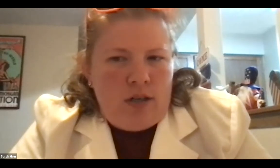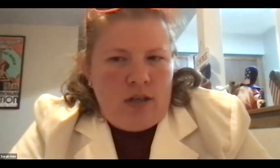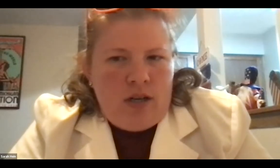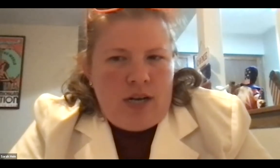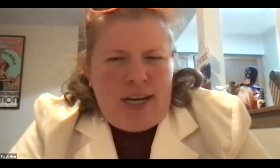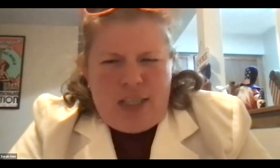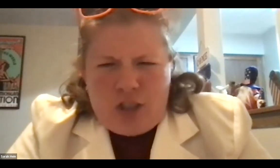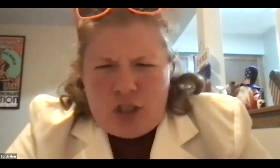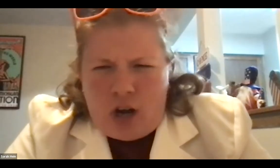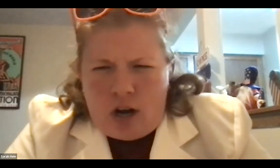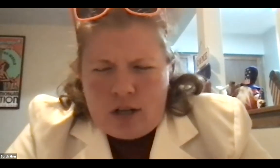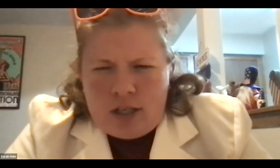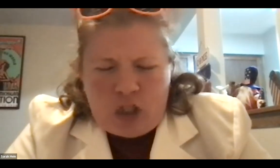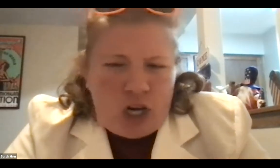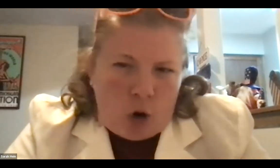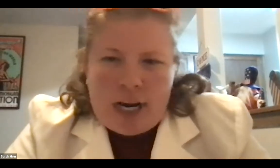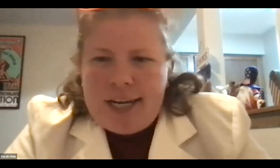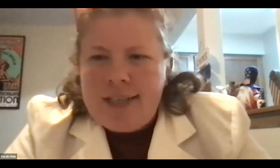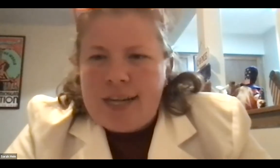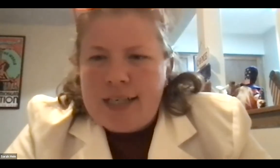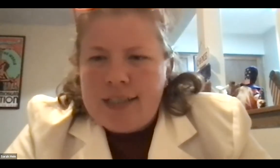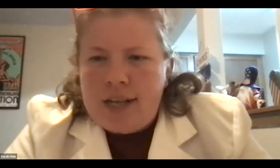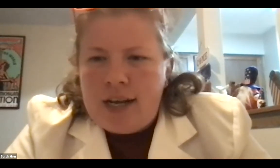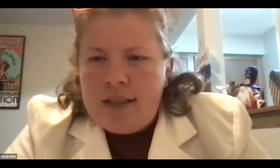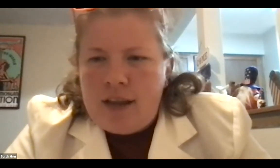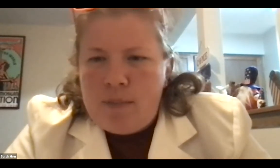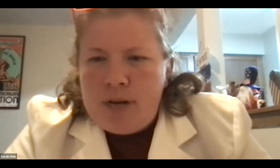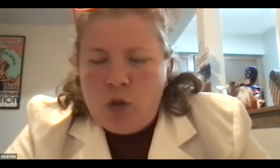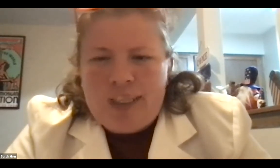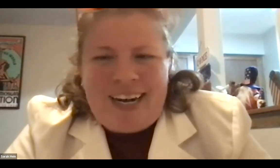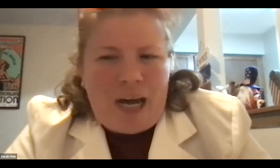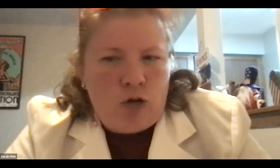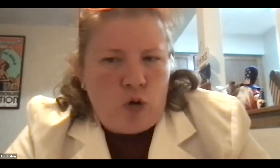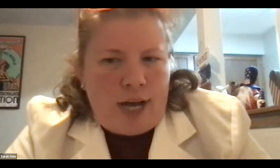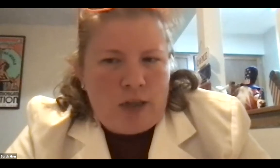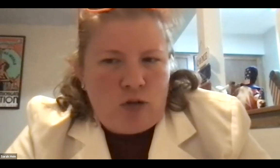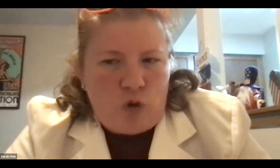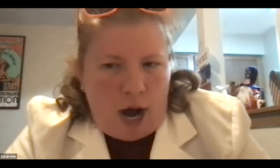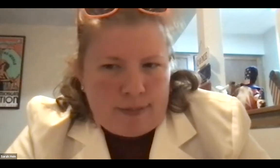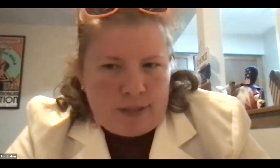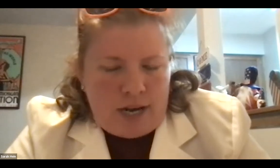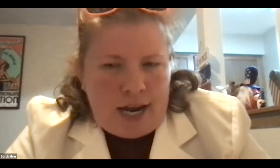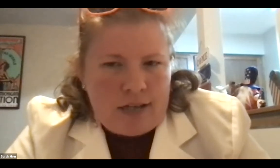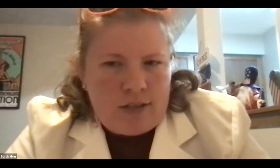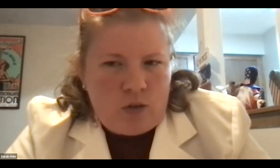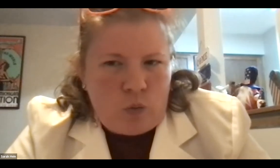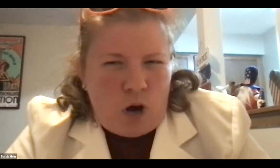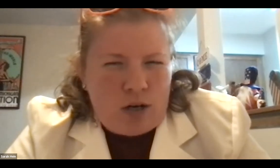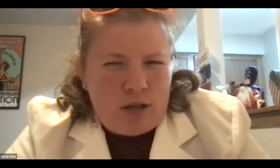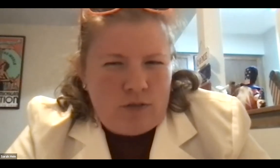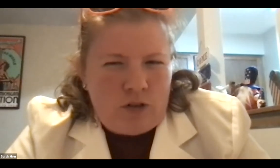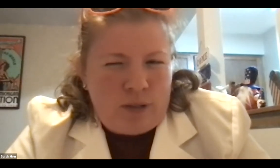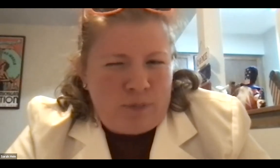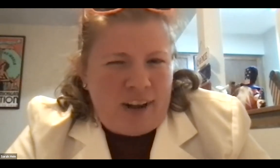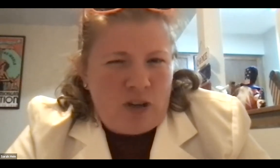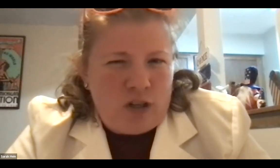water? And she or he says that they've been using electrolyte drops to add to the